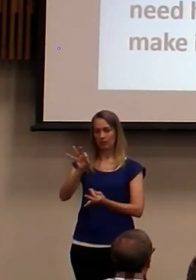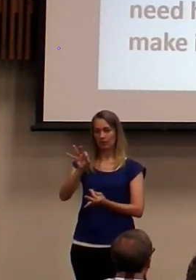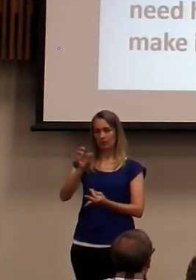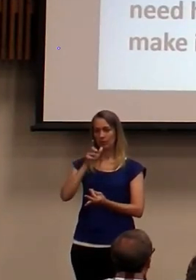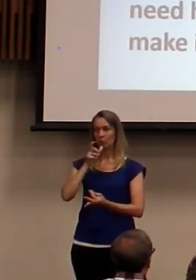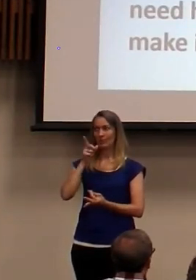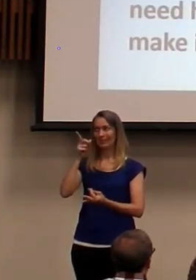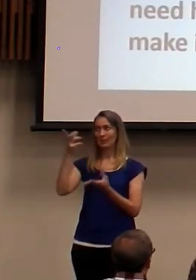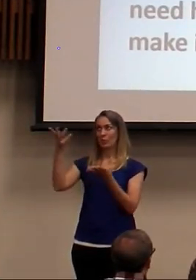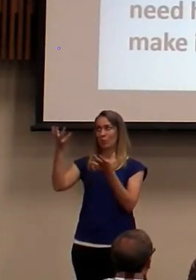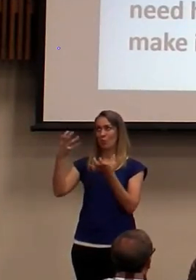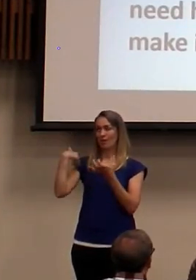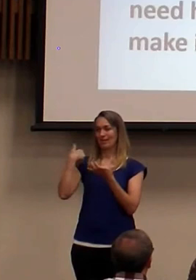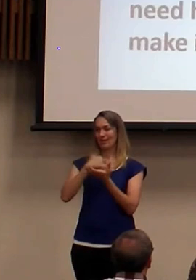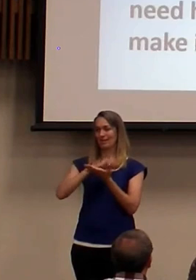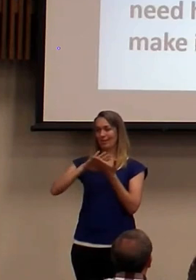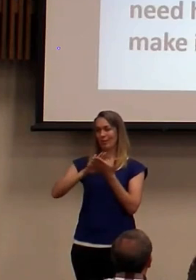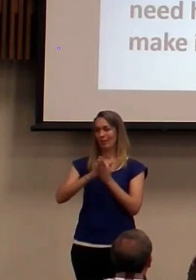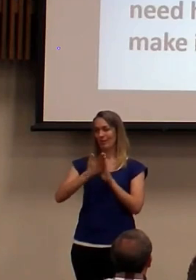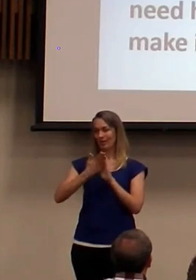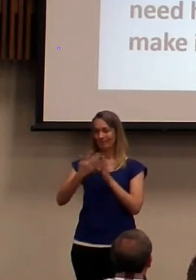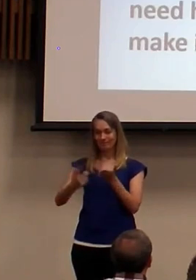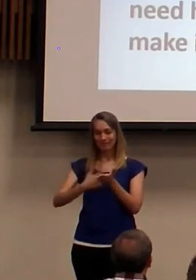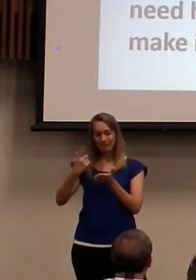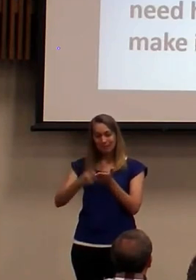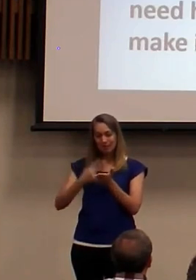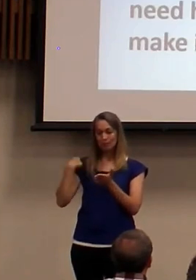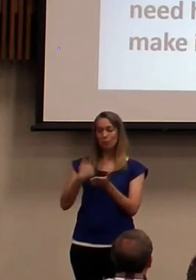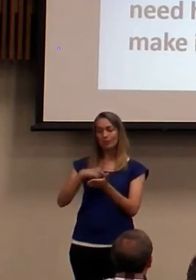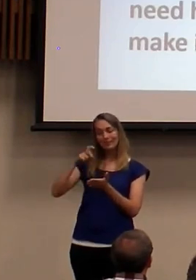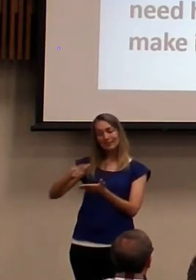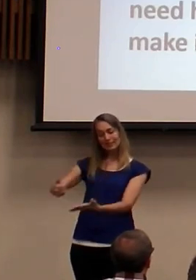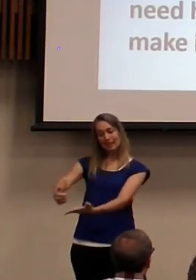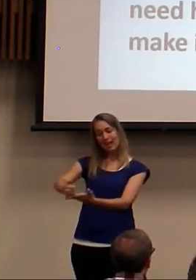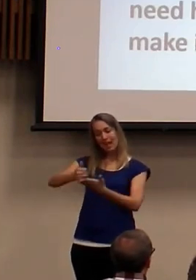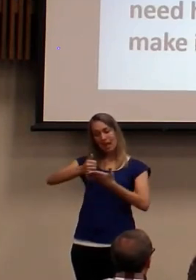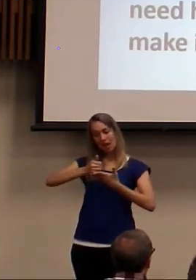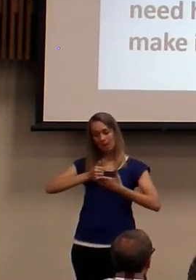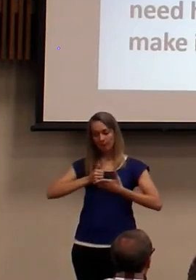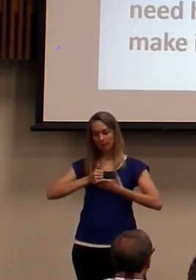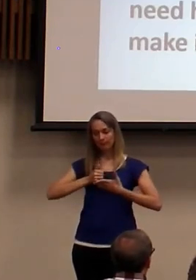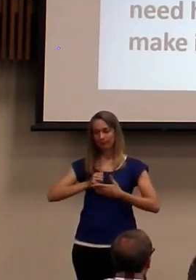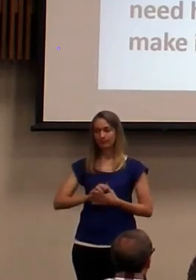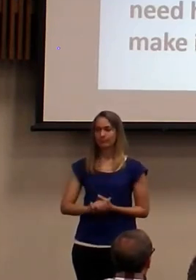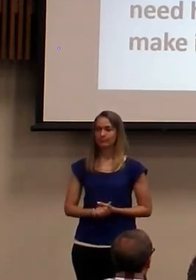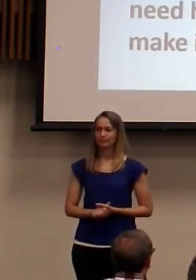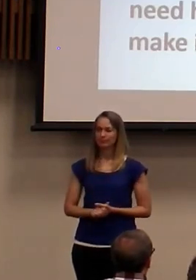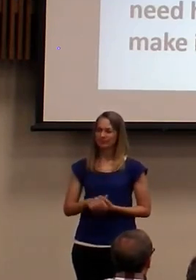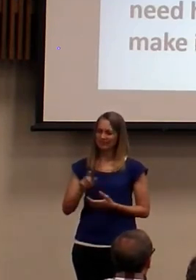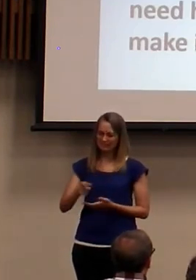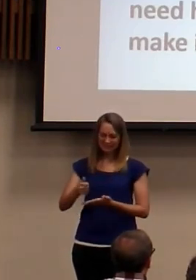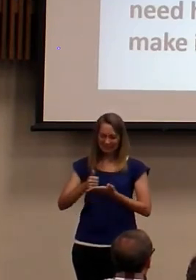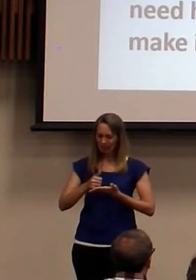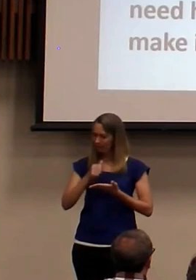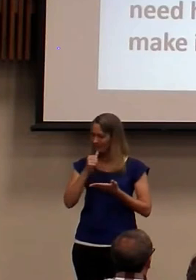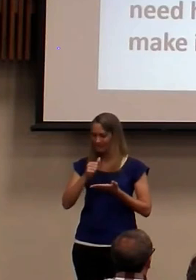Sometimes we need help to make it through. In the end, needing that help is not our weakness.